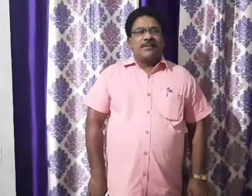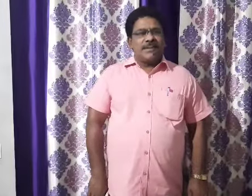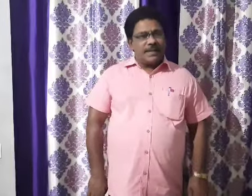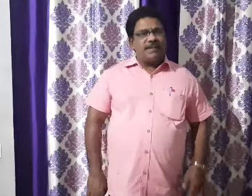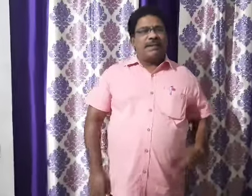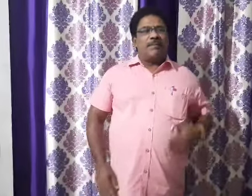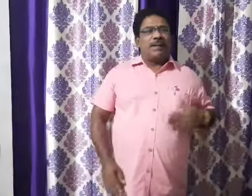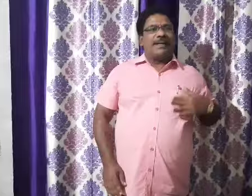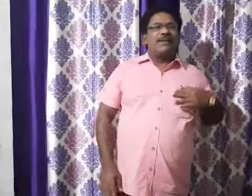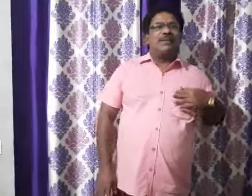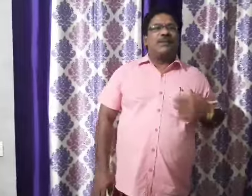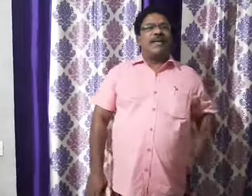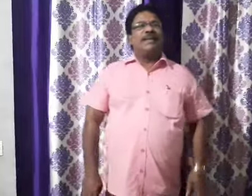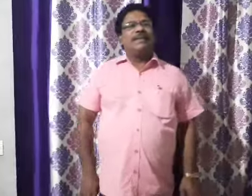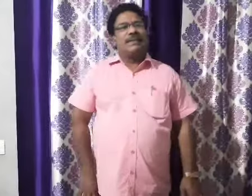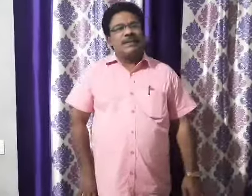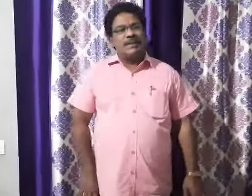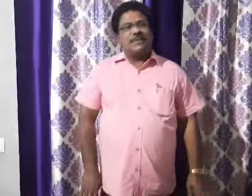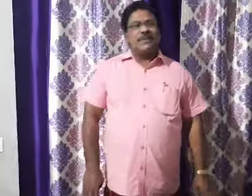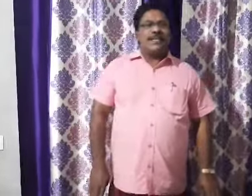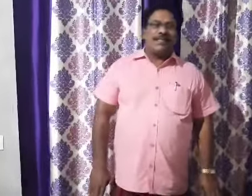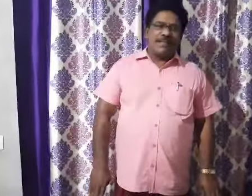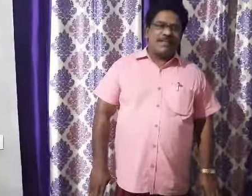Once again, welcome back to the online teaching in social science.